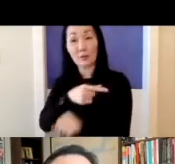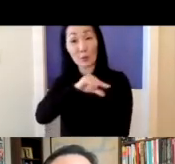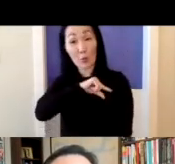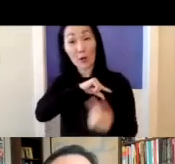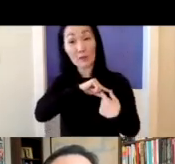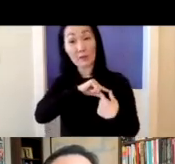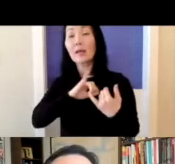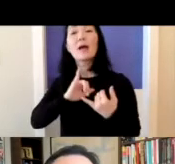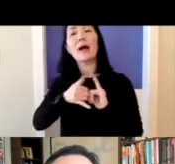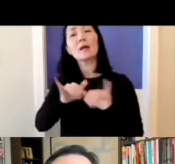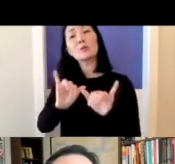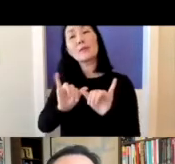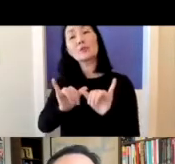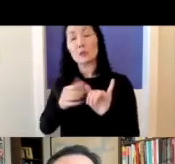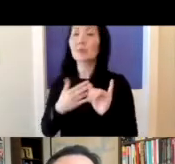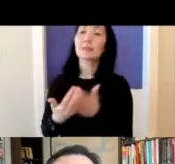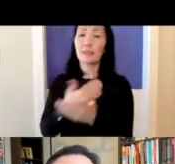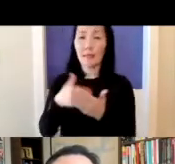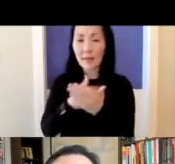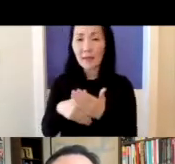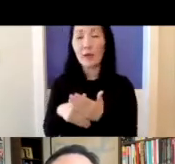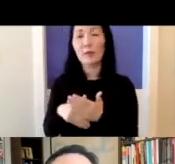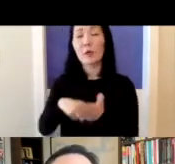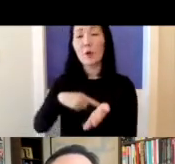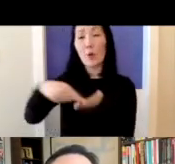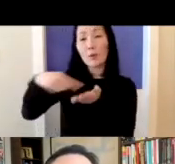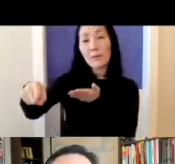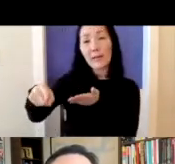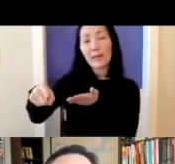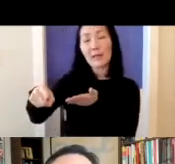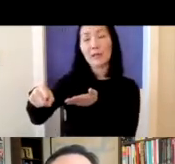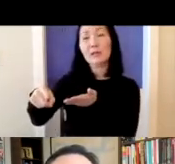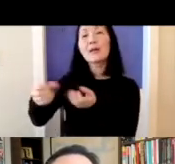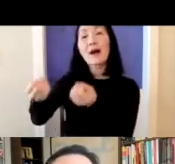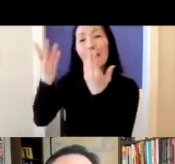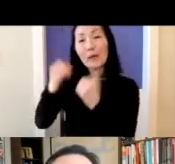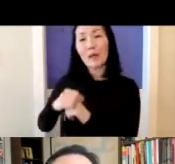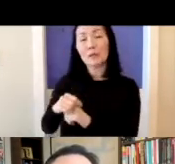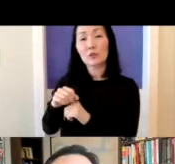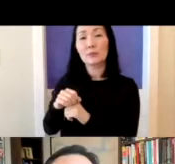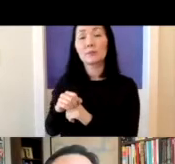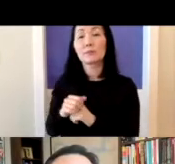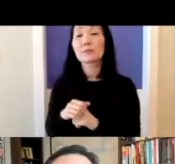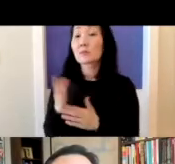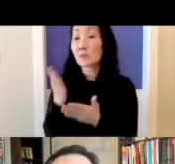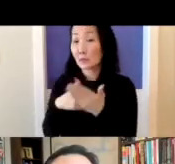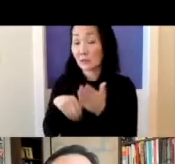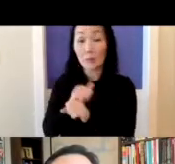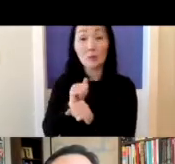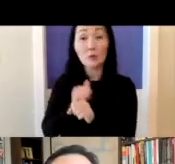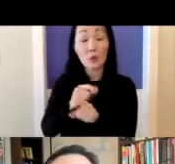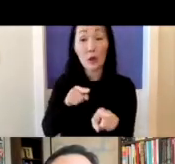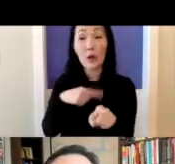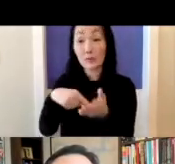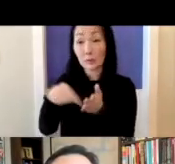by income, by wages, that we see that some of the jobs that are fairly well paying are growing, but then we